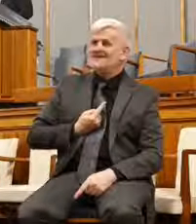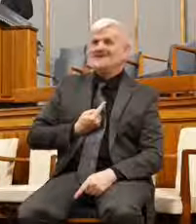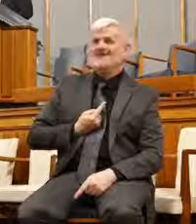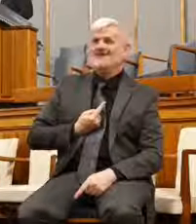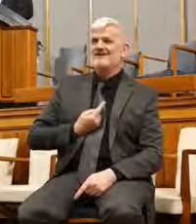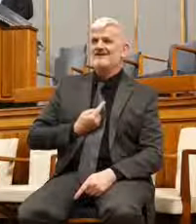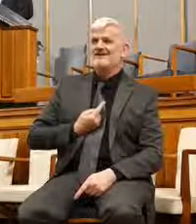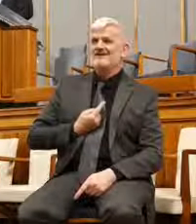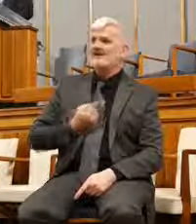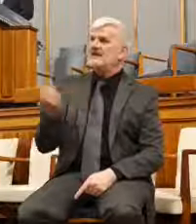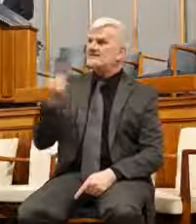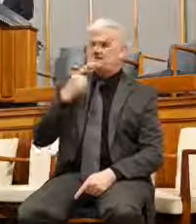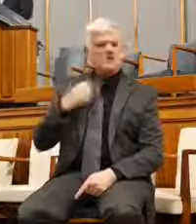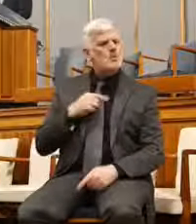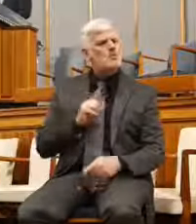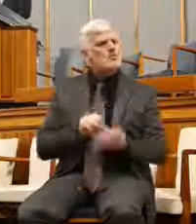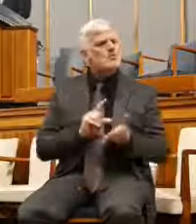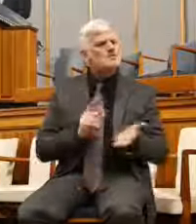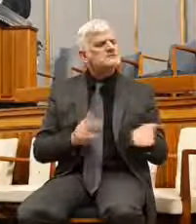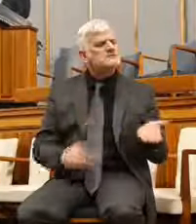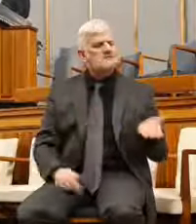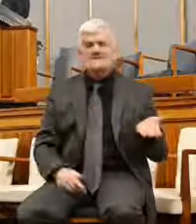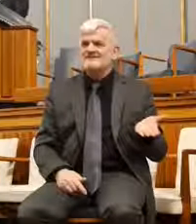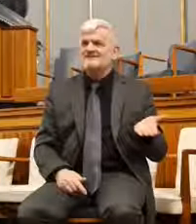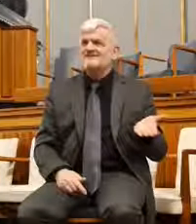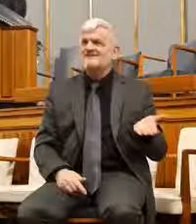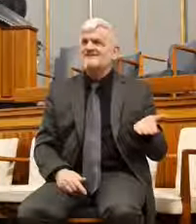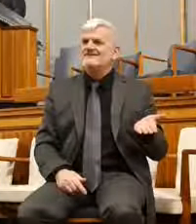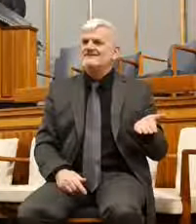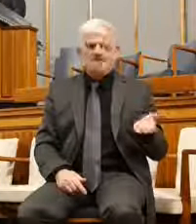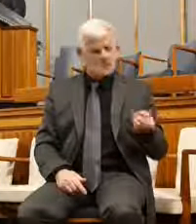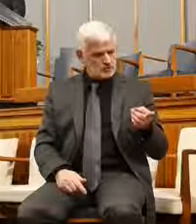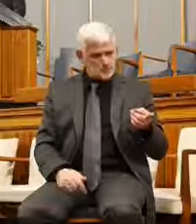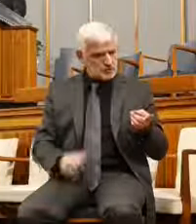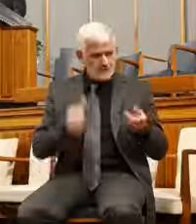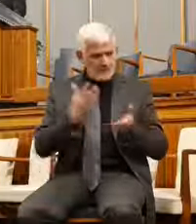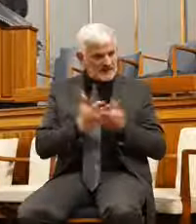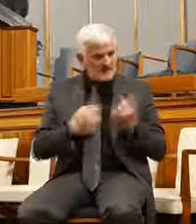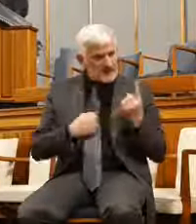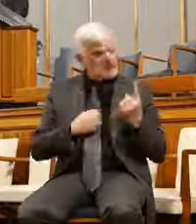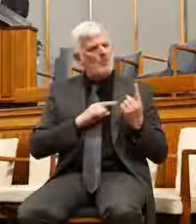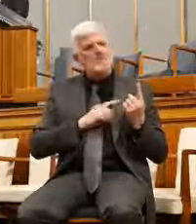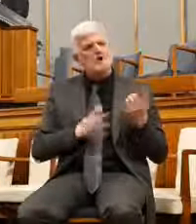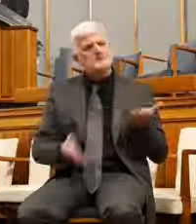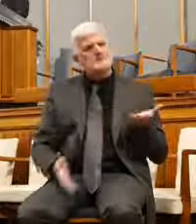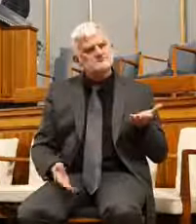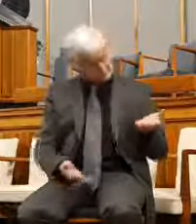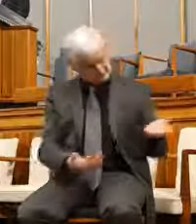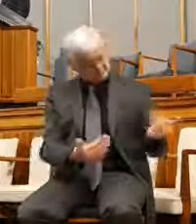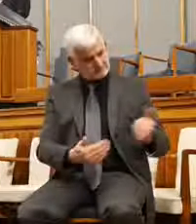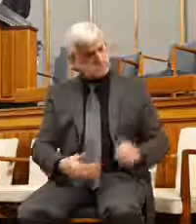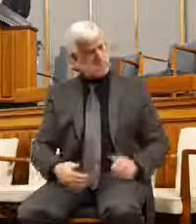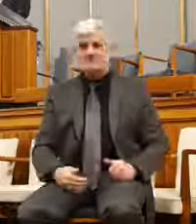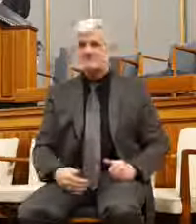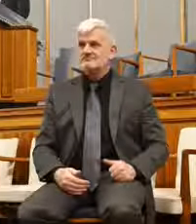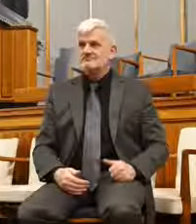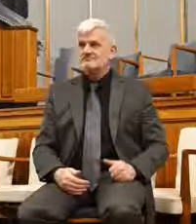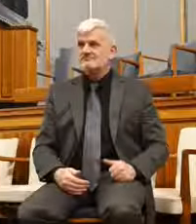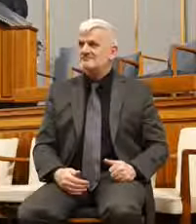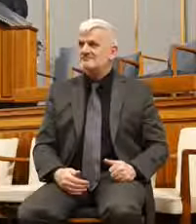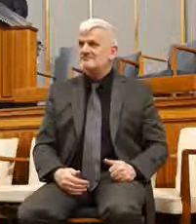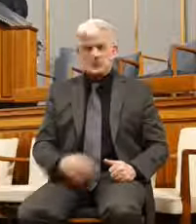me? What reason do you have for not believing me? For not believing in me? For not